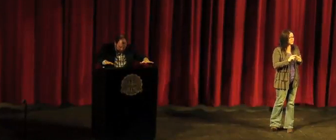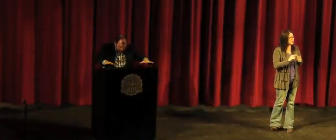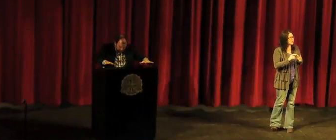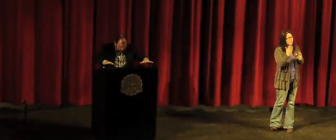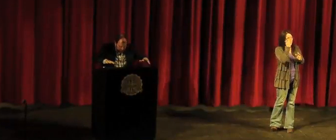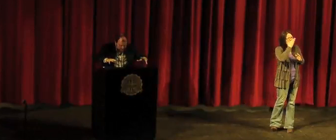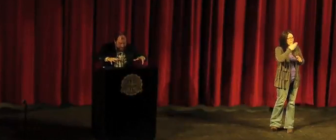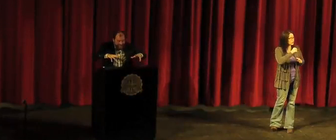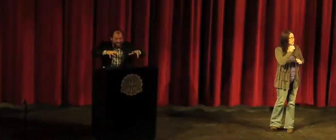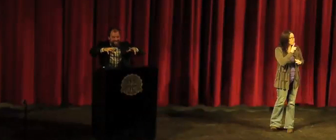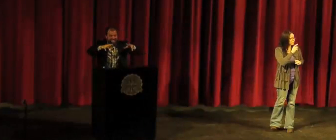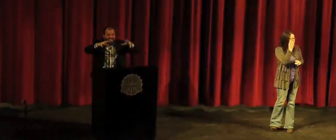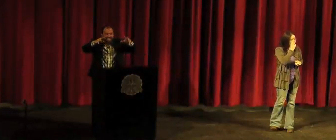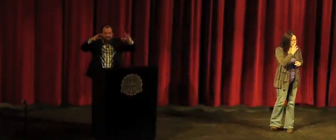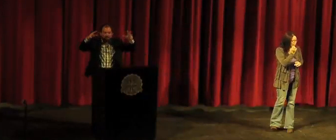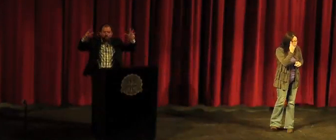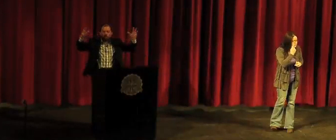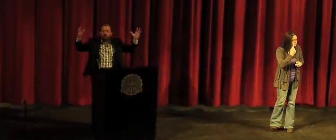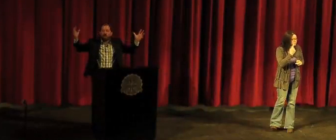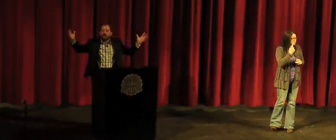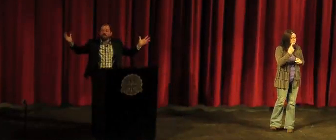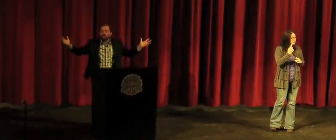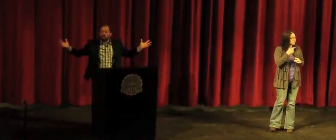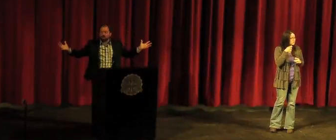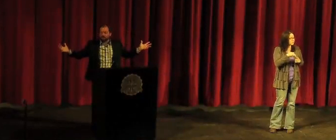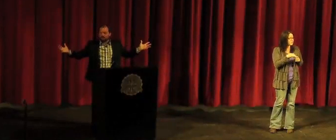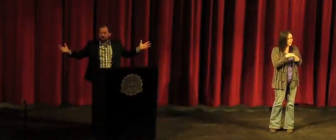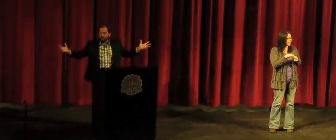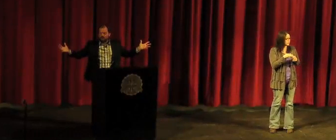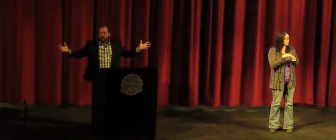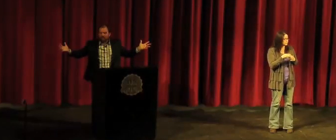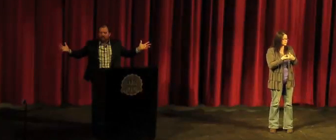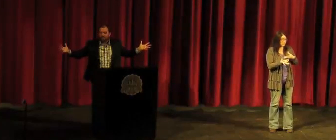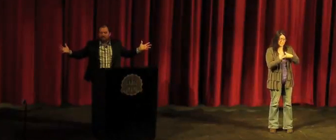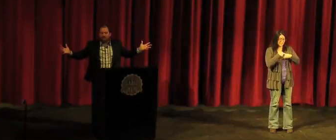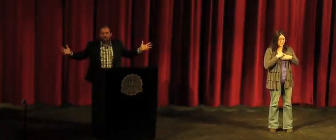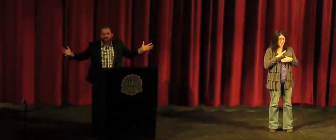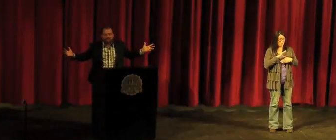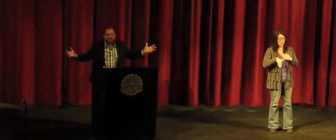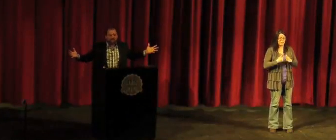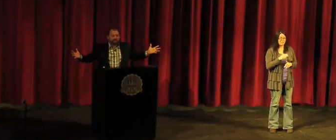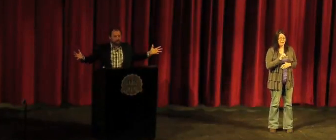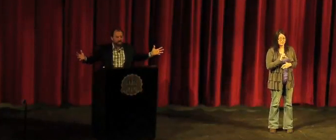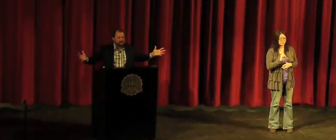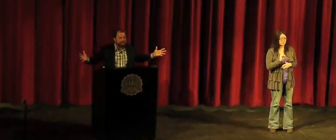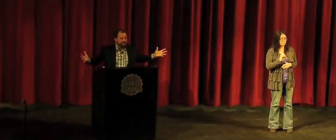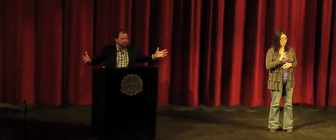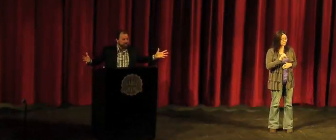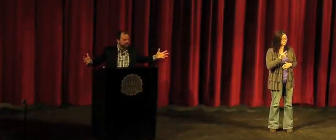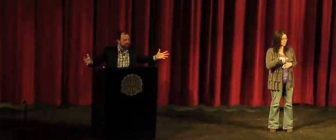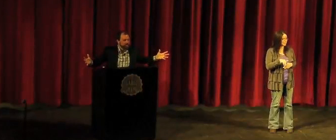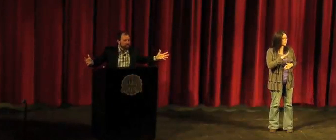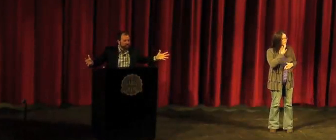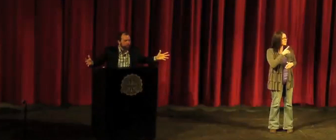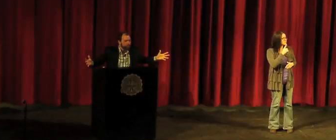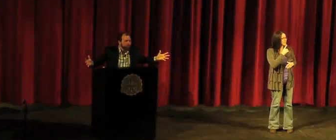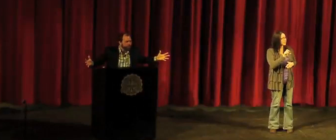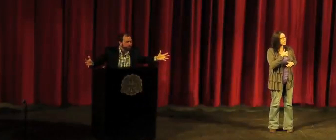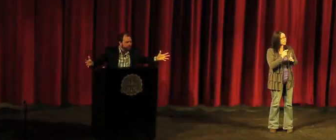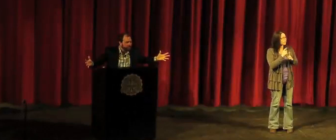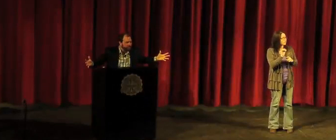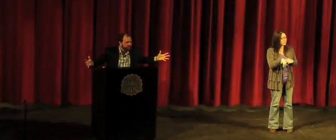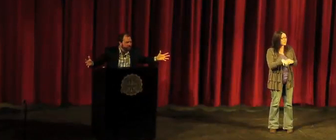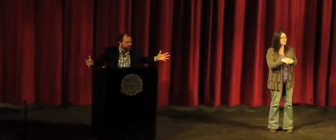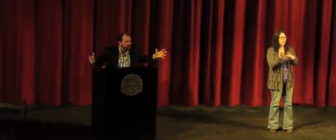it. And they instill a whole cosmology. Let's say the synonym for cosmology is, do you ever use the word